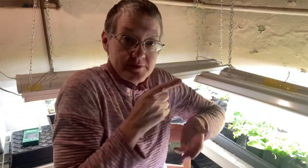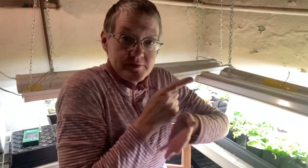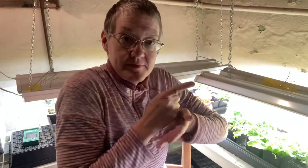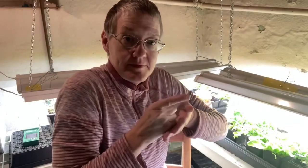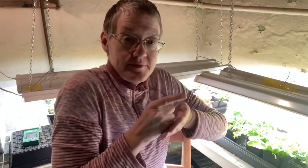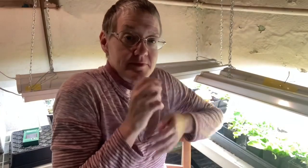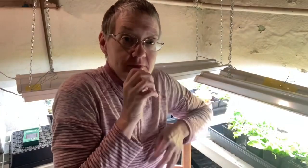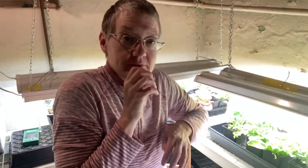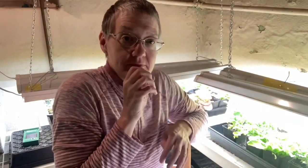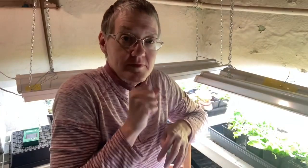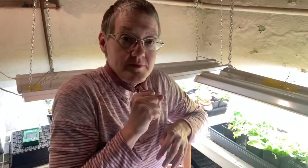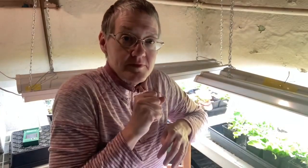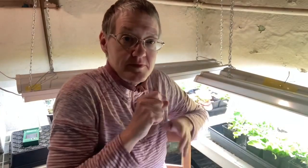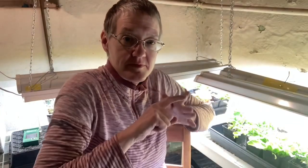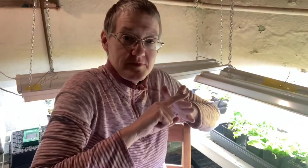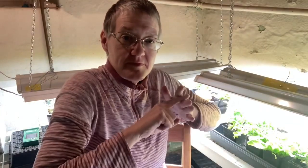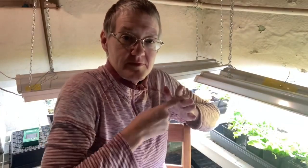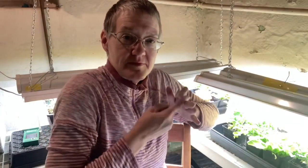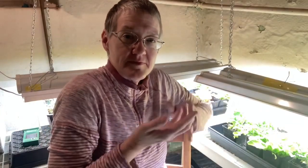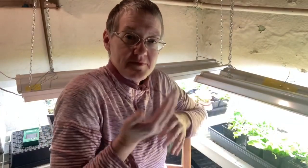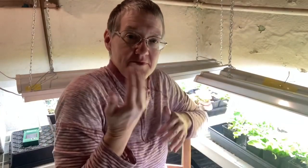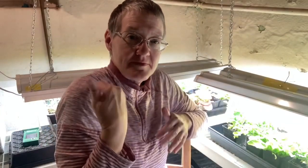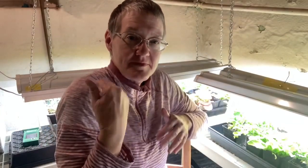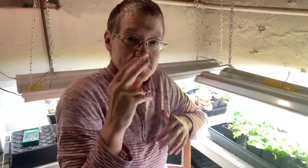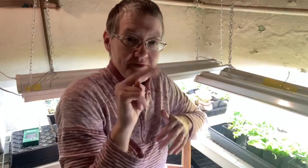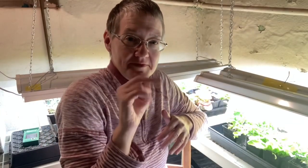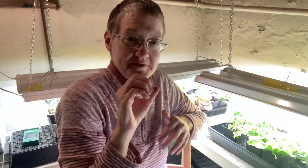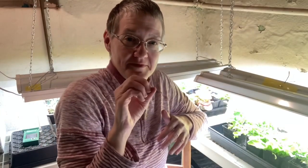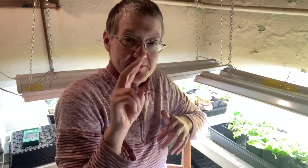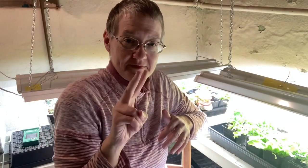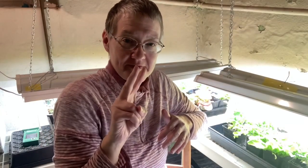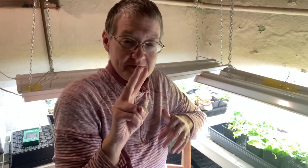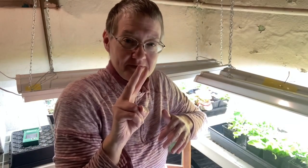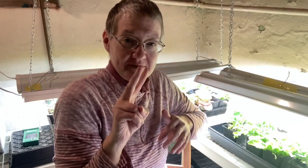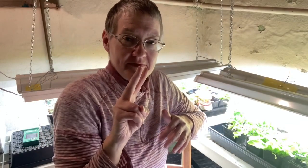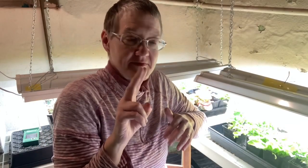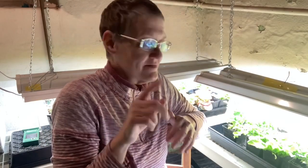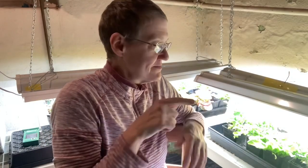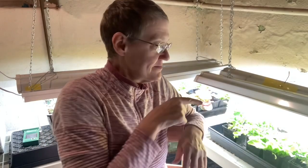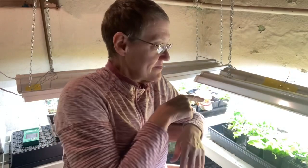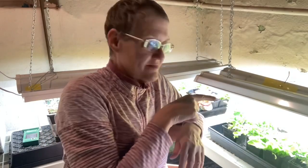So this lettuce is 10 weeks old. I started it back in November.